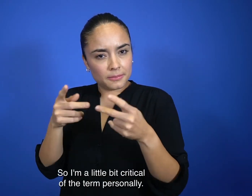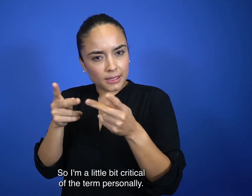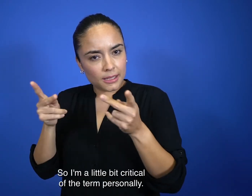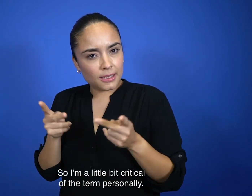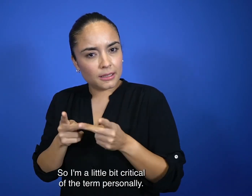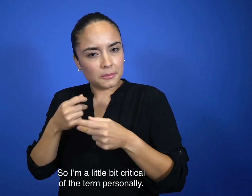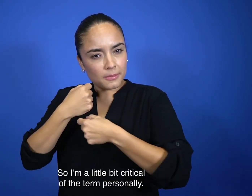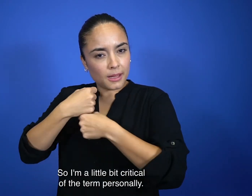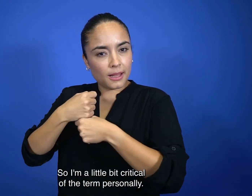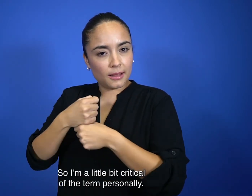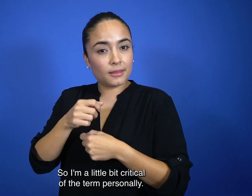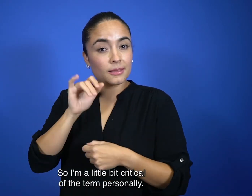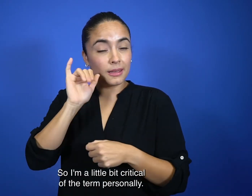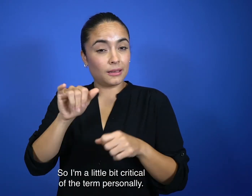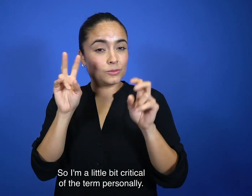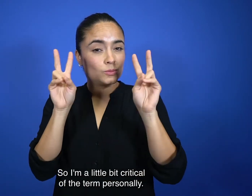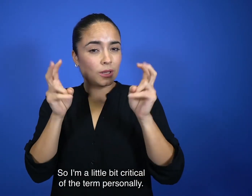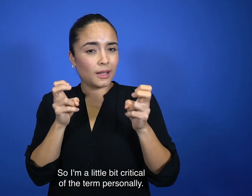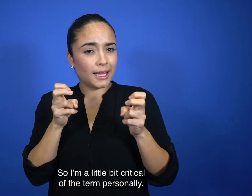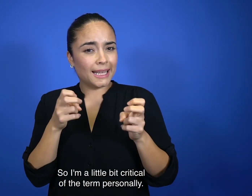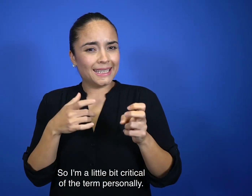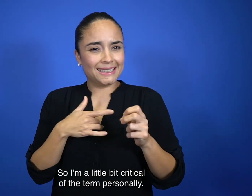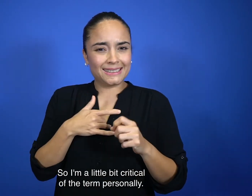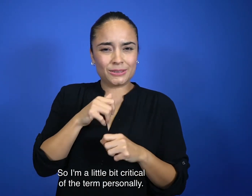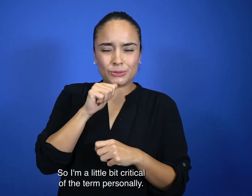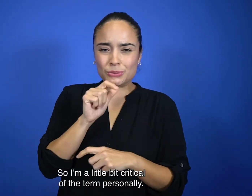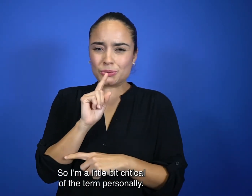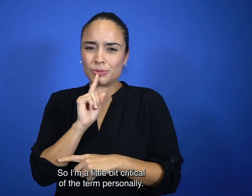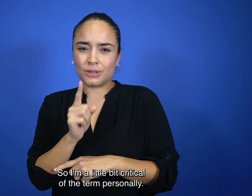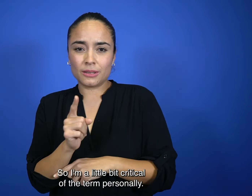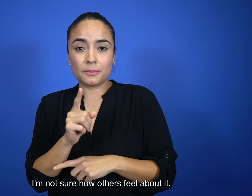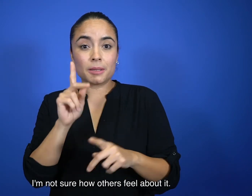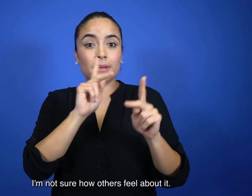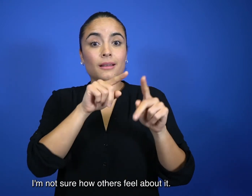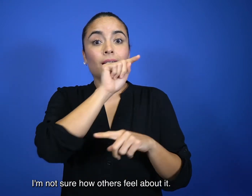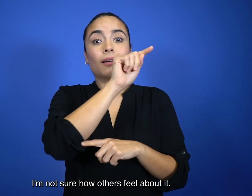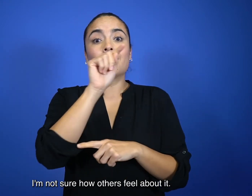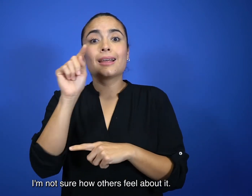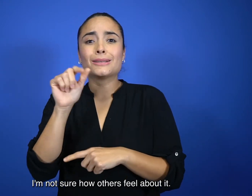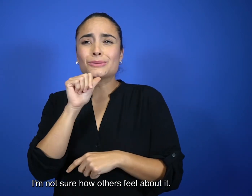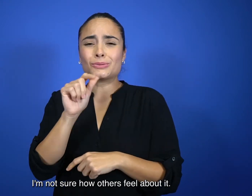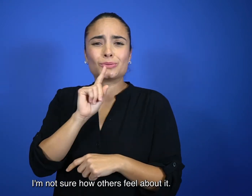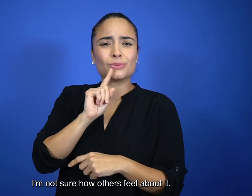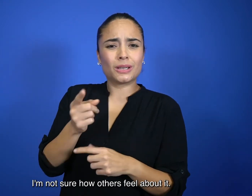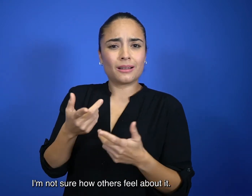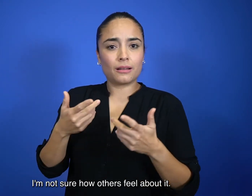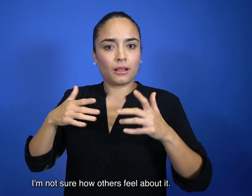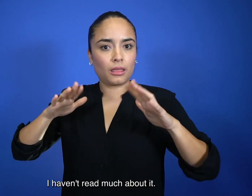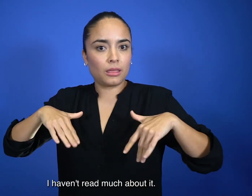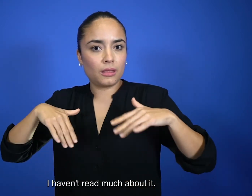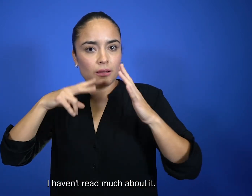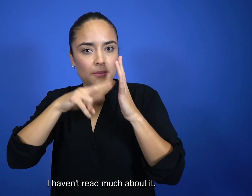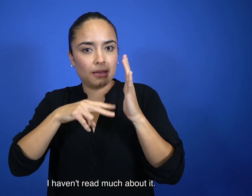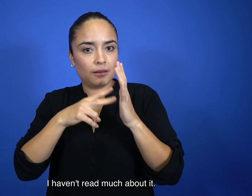So I'm a little bit critical of the term personally. I'm not sure how others feel about it. I haven't read much about